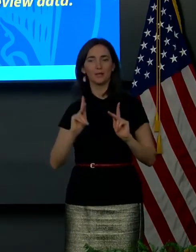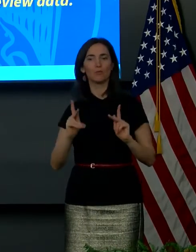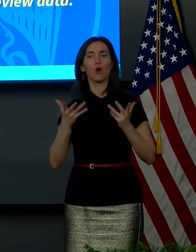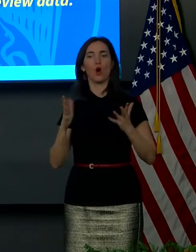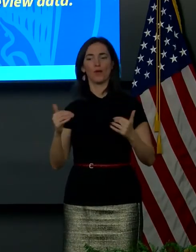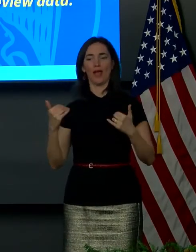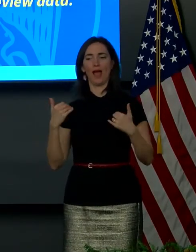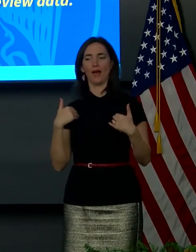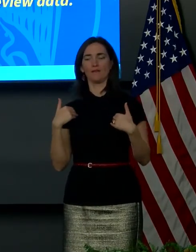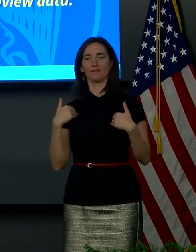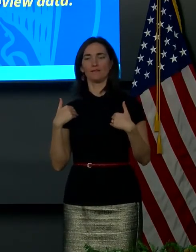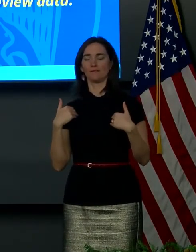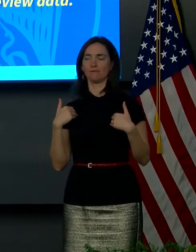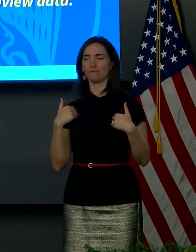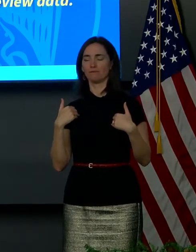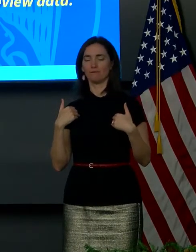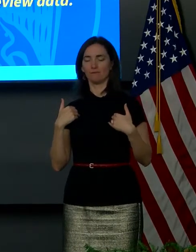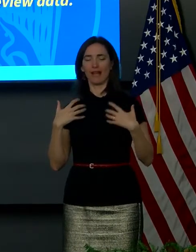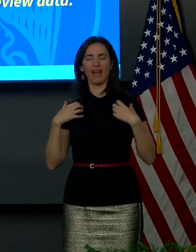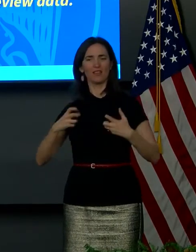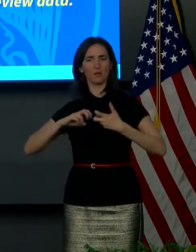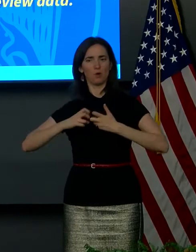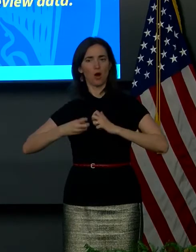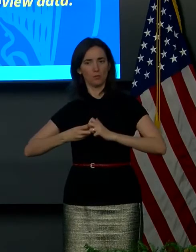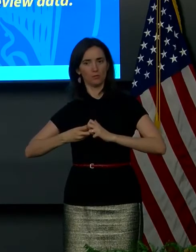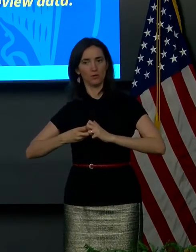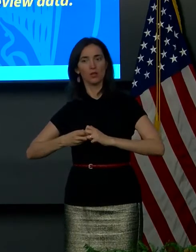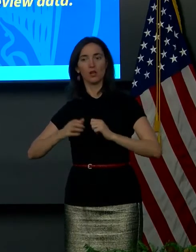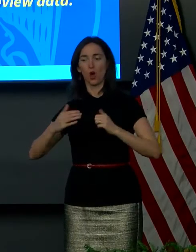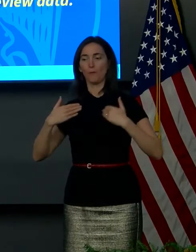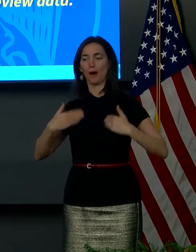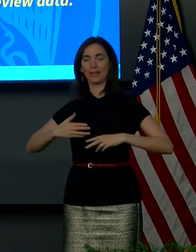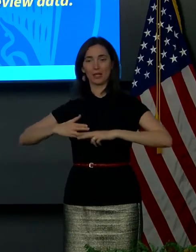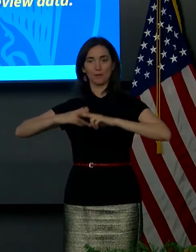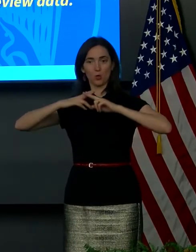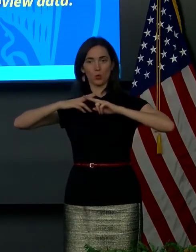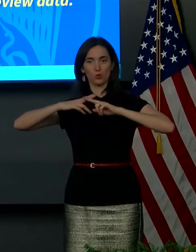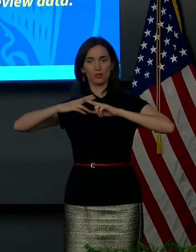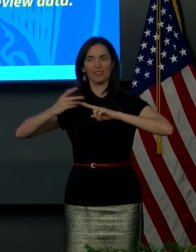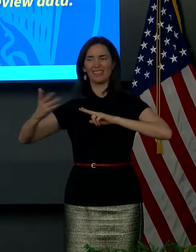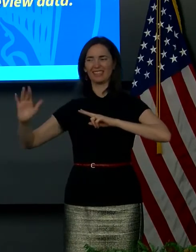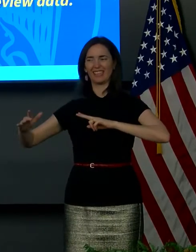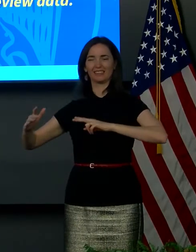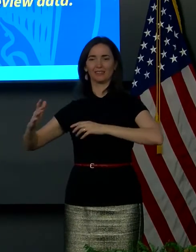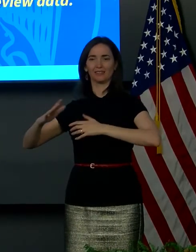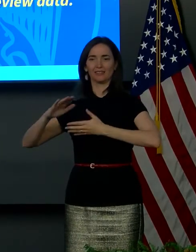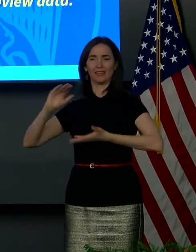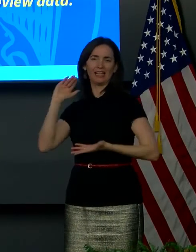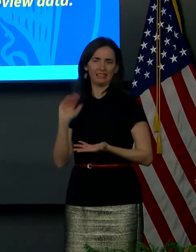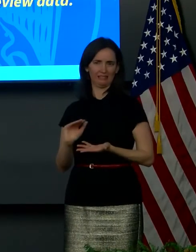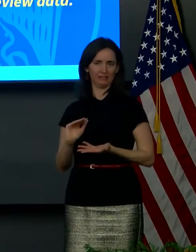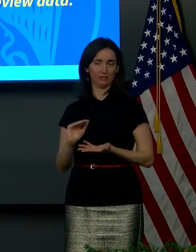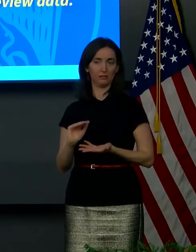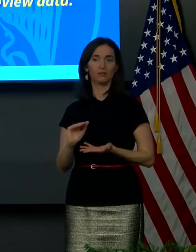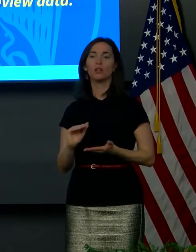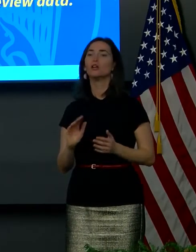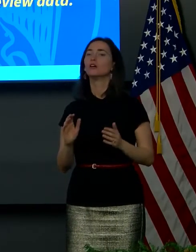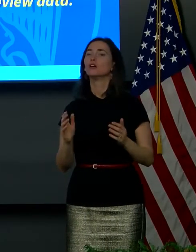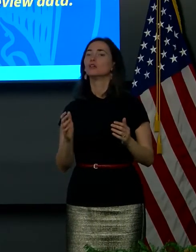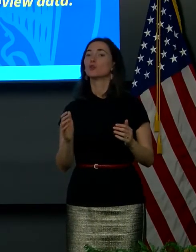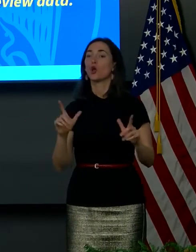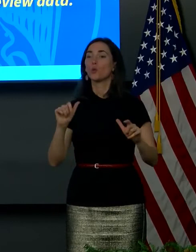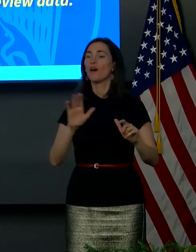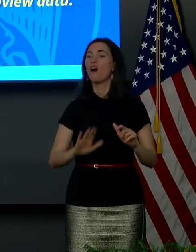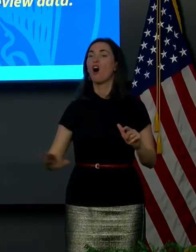them either moderate or severe immunosuppression. To be clear, this is a small group of Louisianans, probably between 3 and